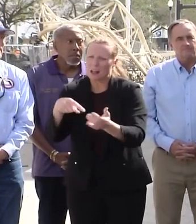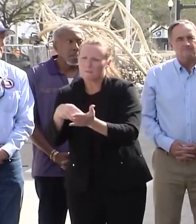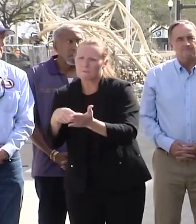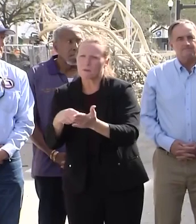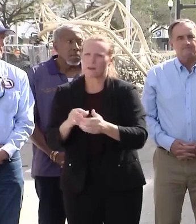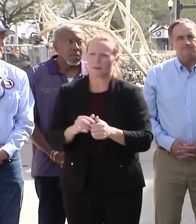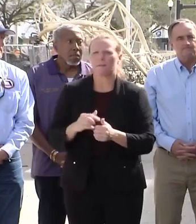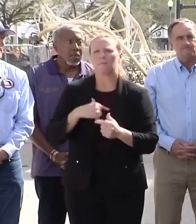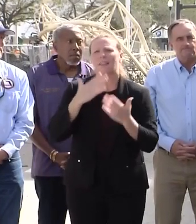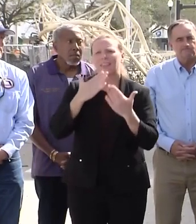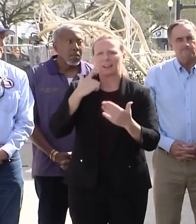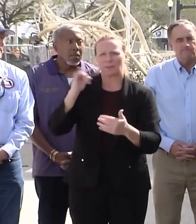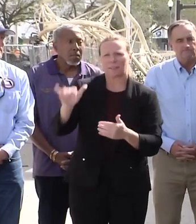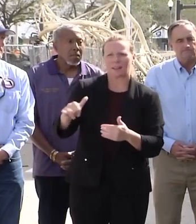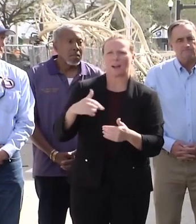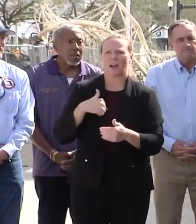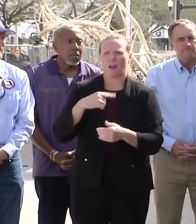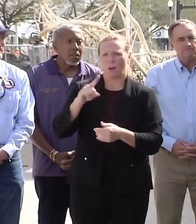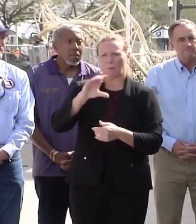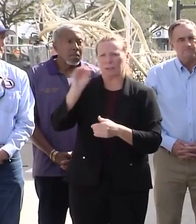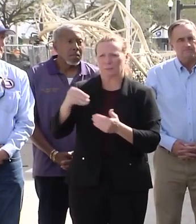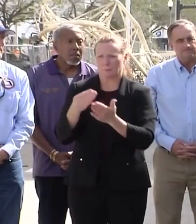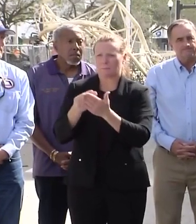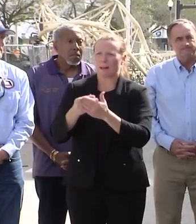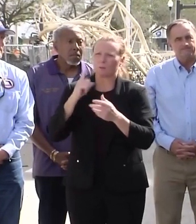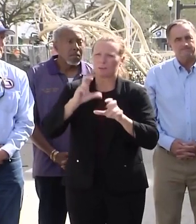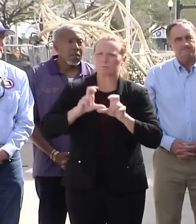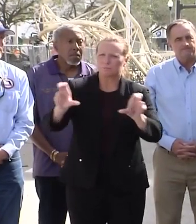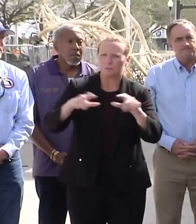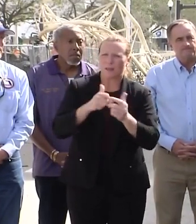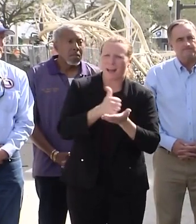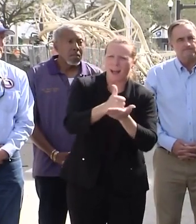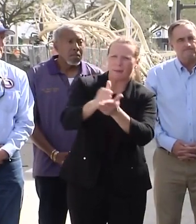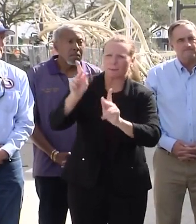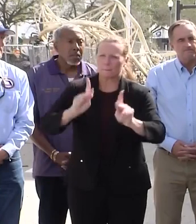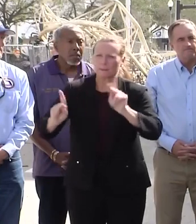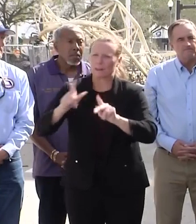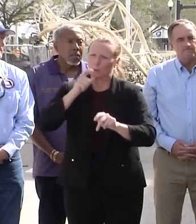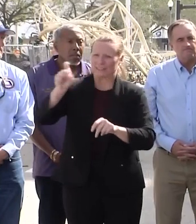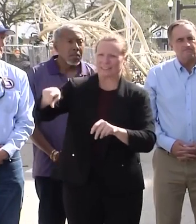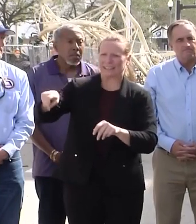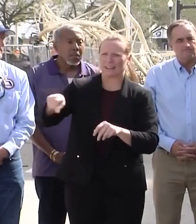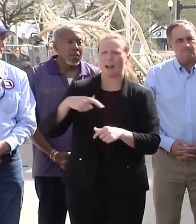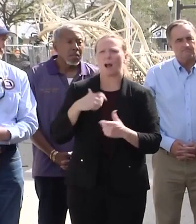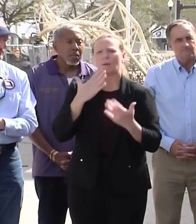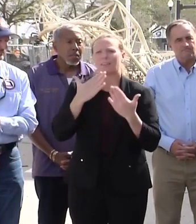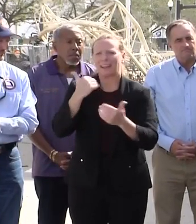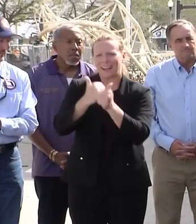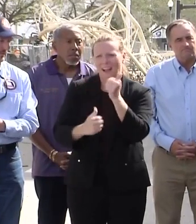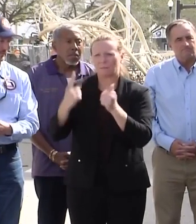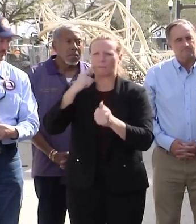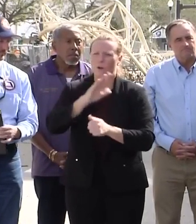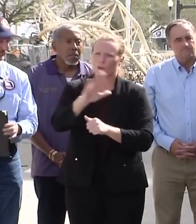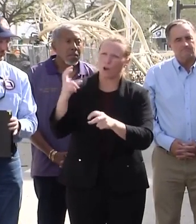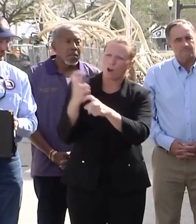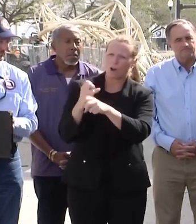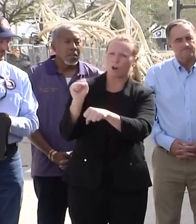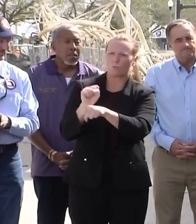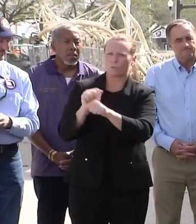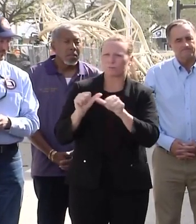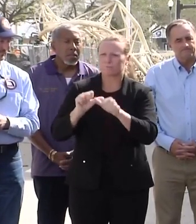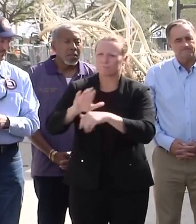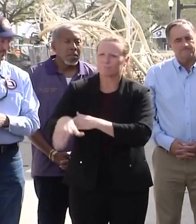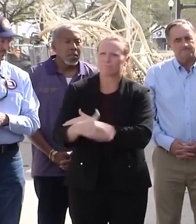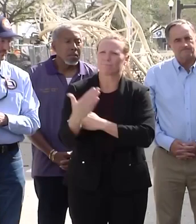that, and 100% of that money goes to helping people that are in need. I want to thank everybody for their hard work. This has been now going